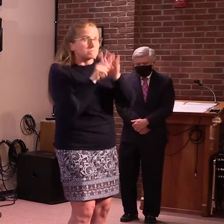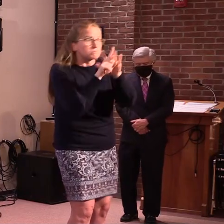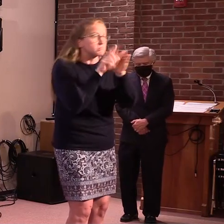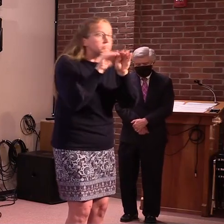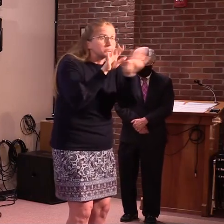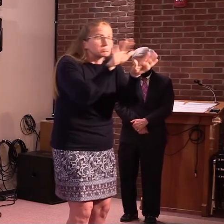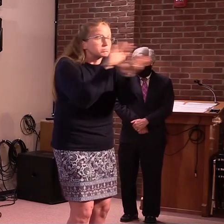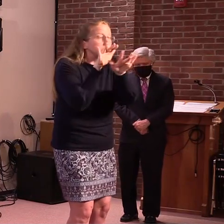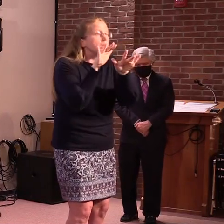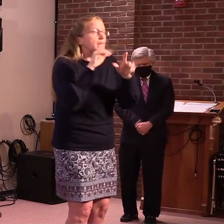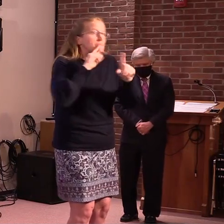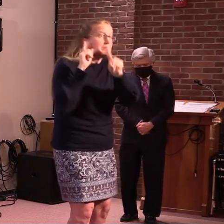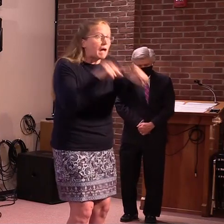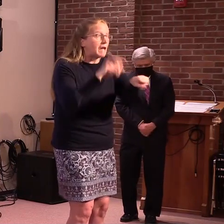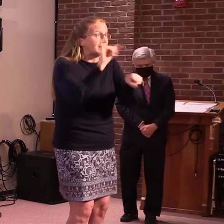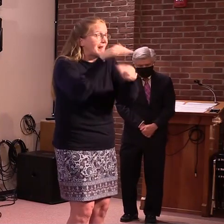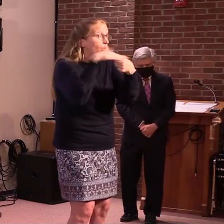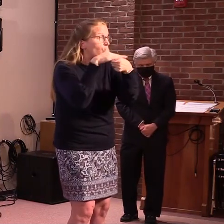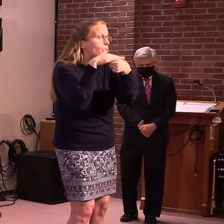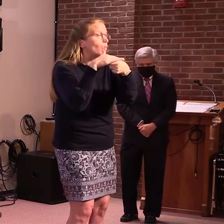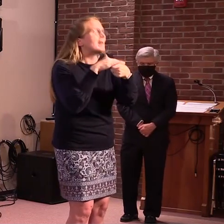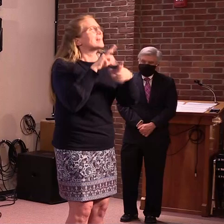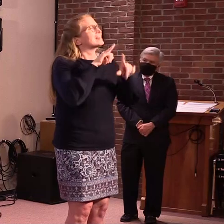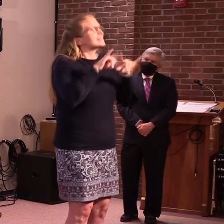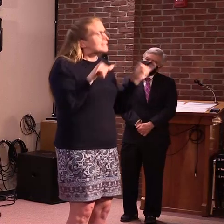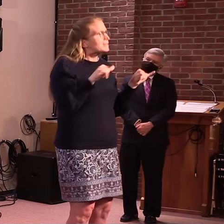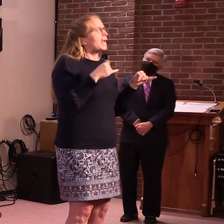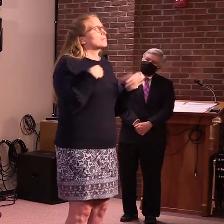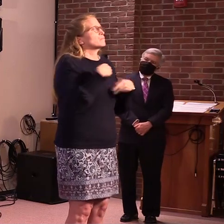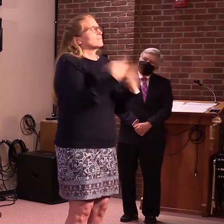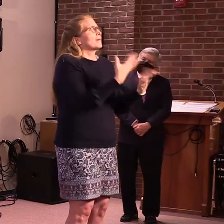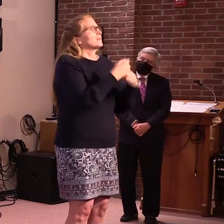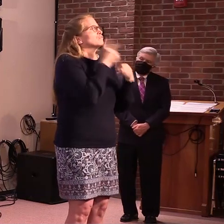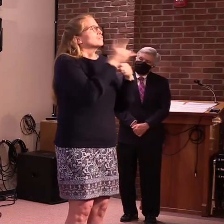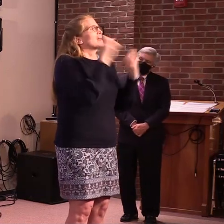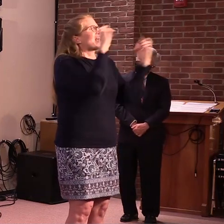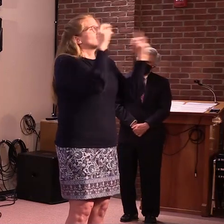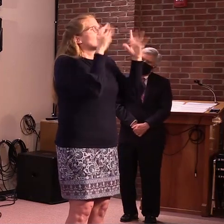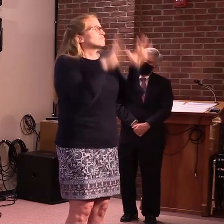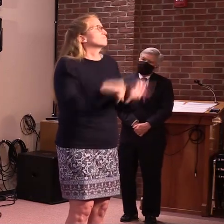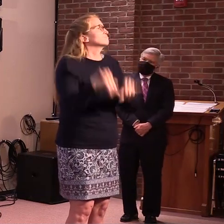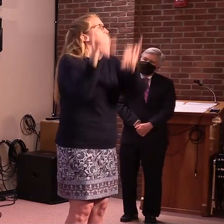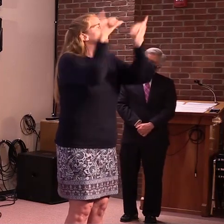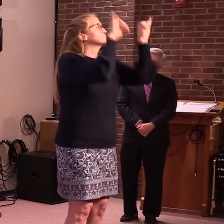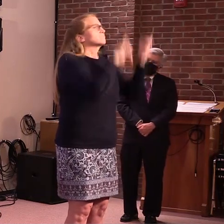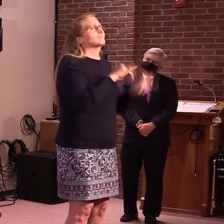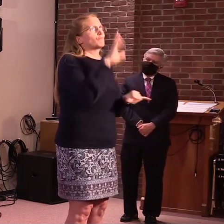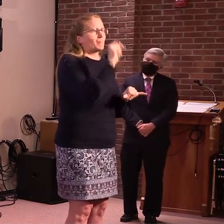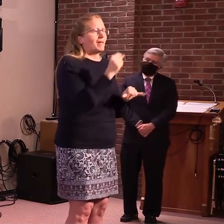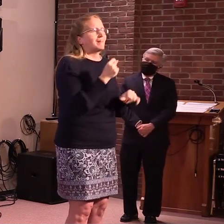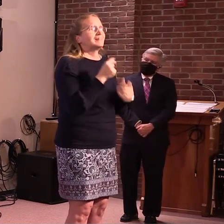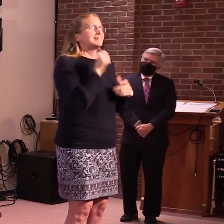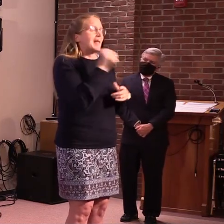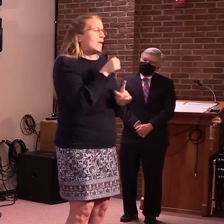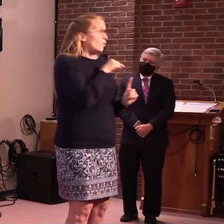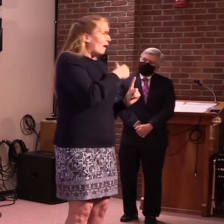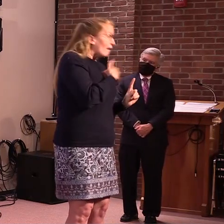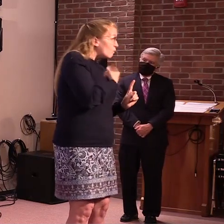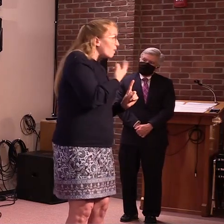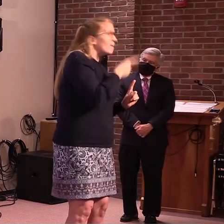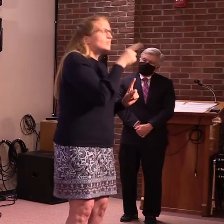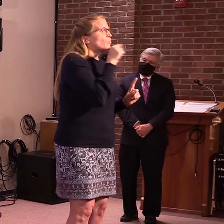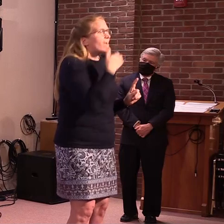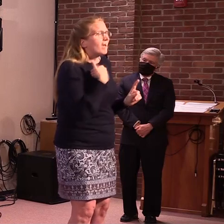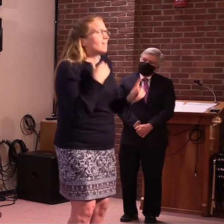ensuring a statewide consistency, a consistency that has proven to be so successful for Vermont in managing our response to virus to